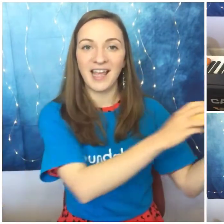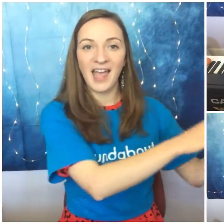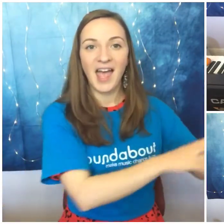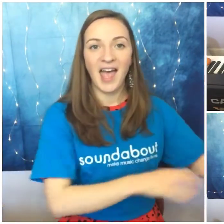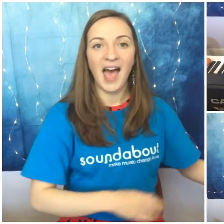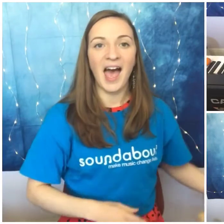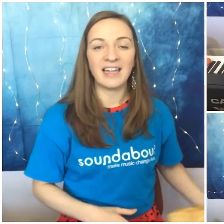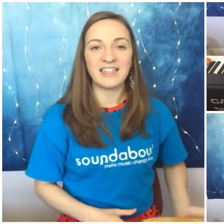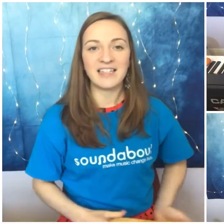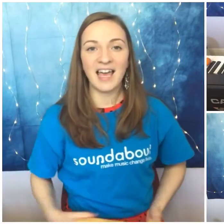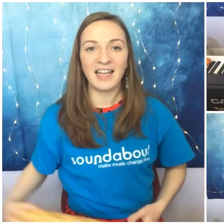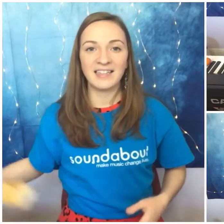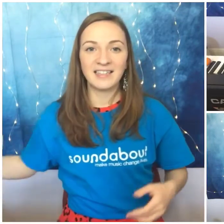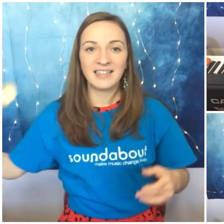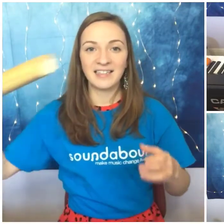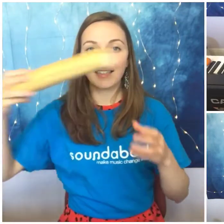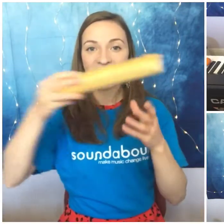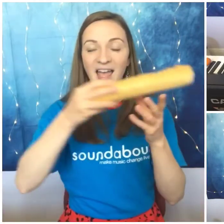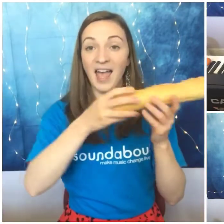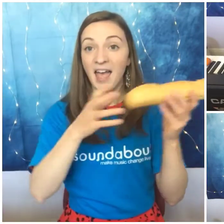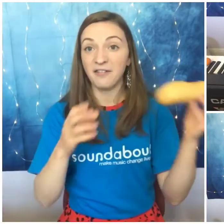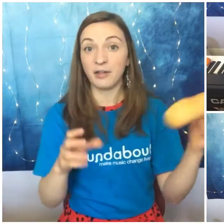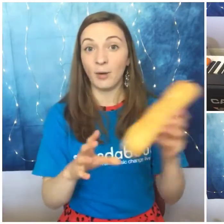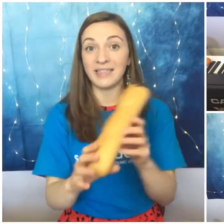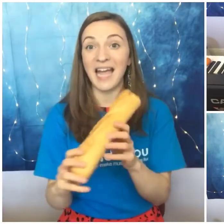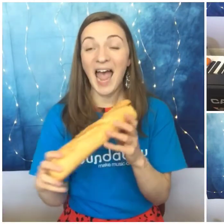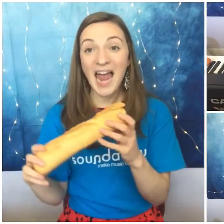bread, and then